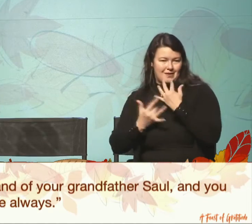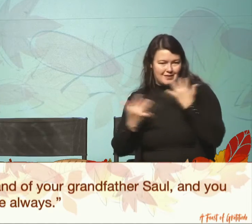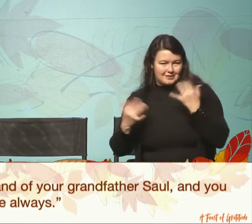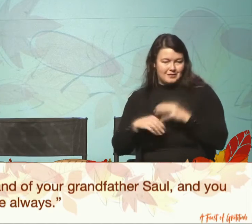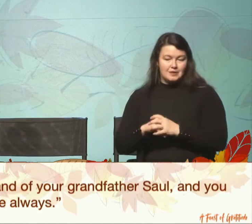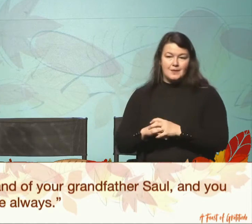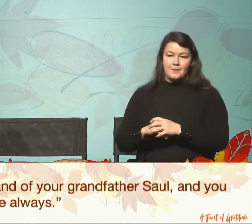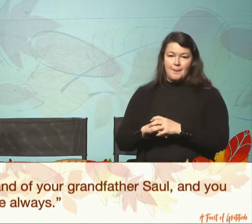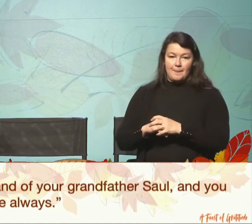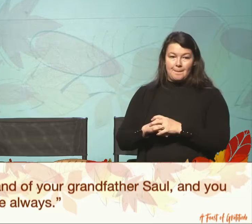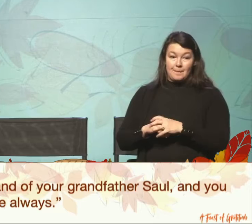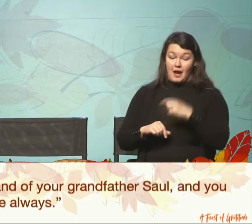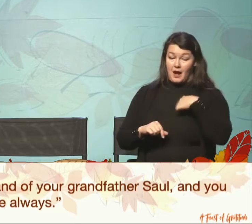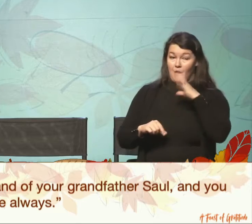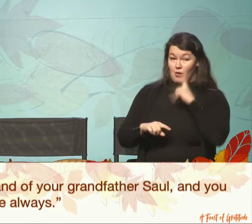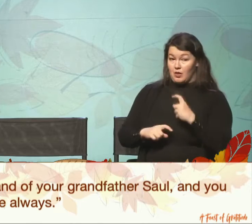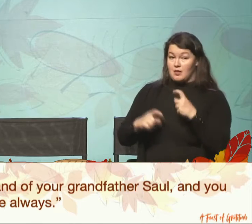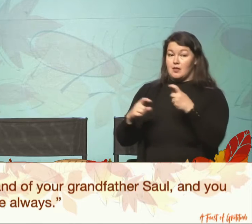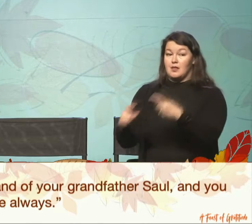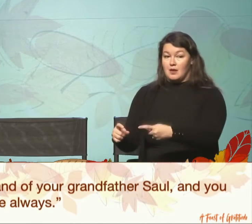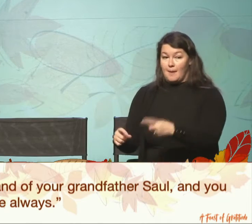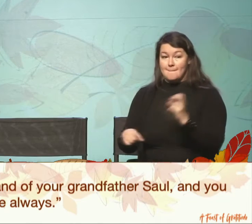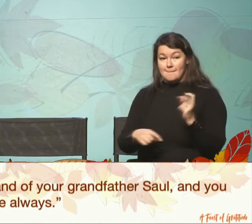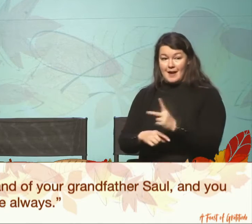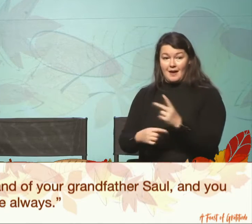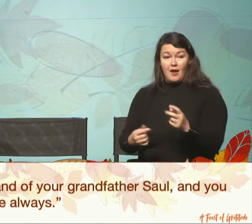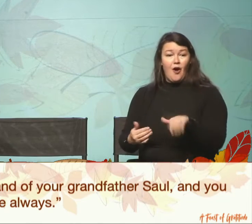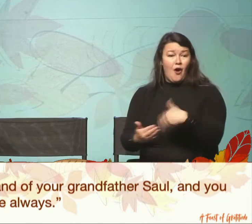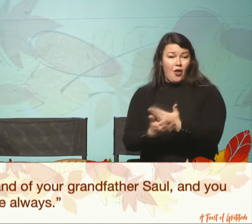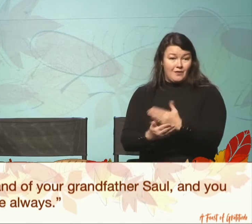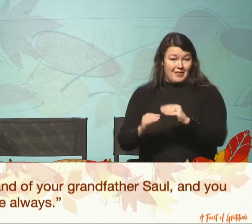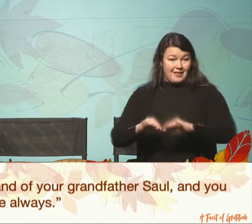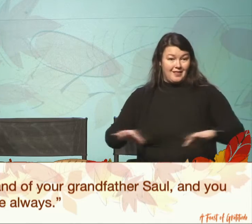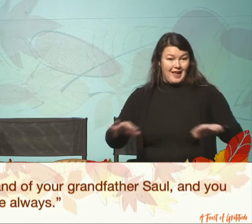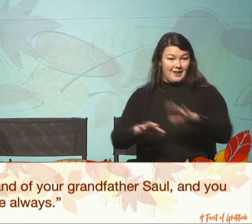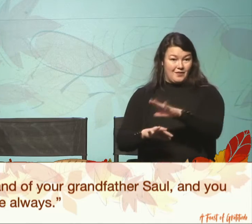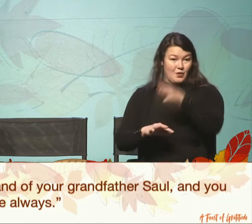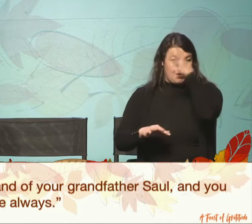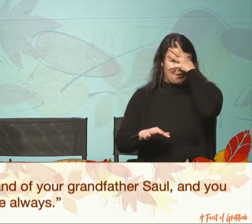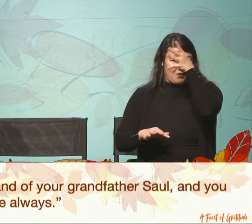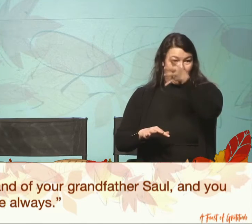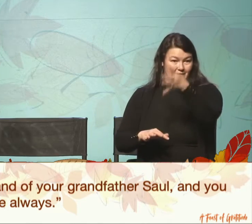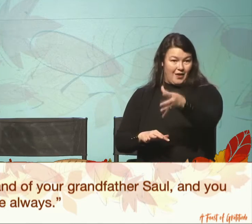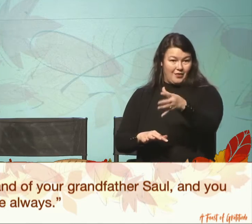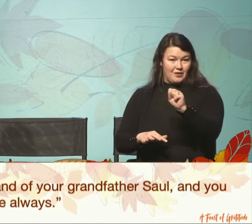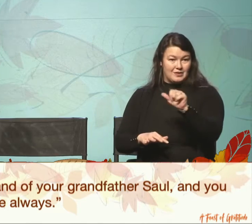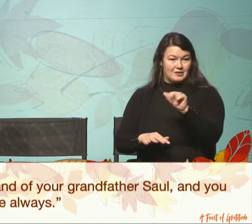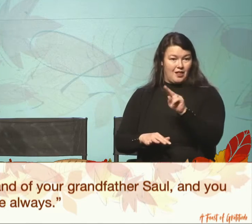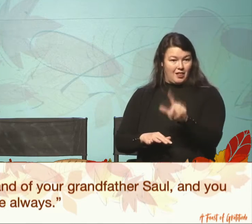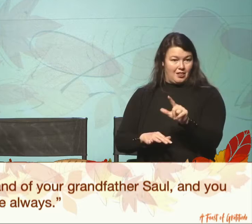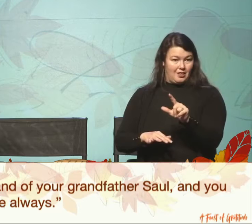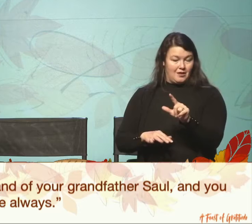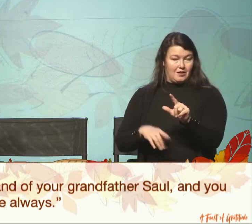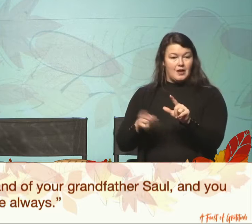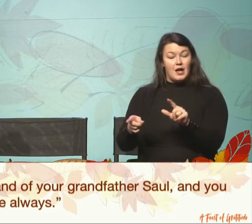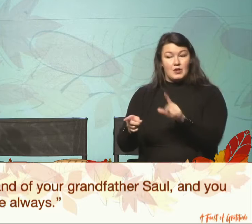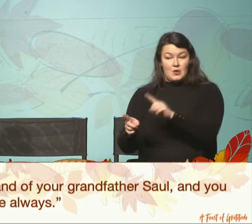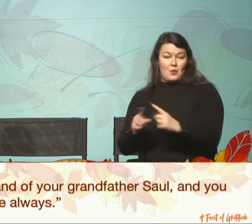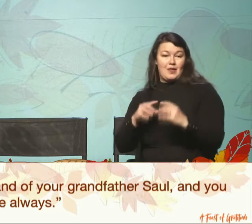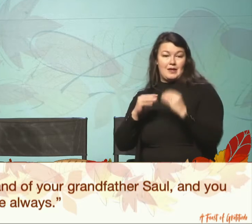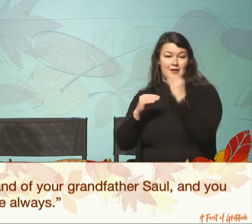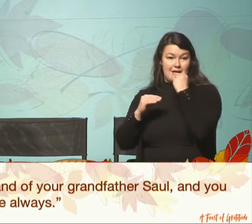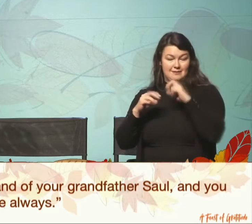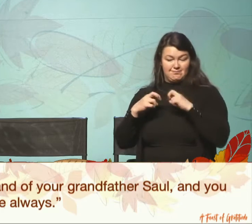He says, I will restore to you all the land of your grandfather Saul, and you yourself shall eat at my